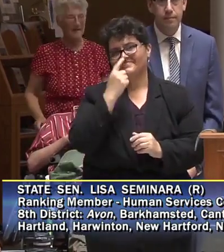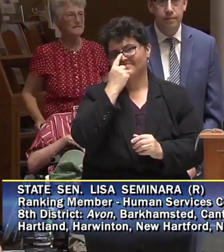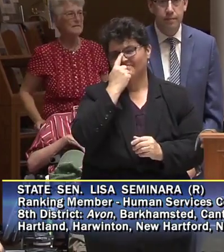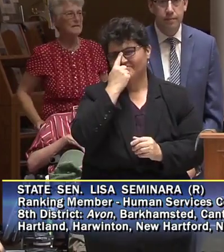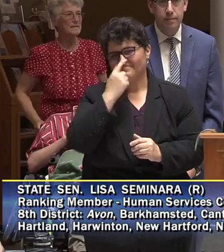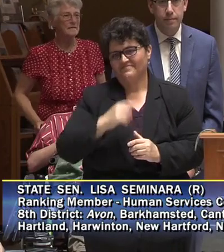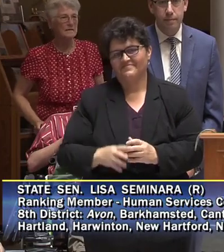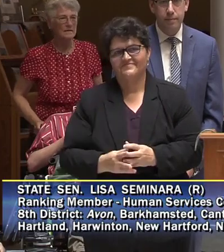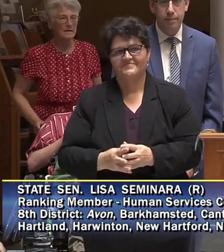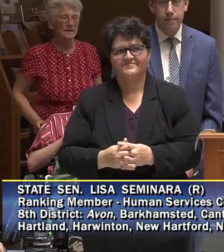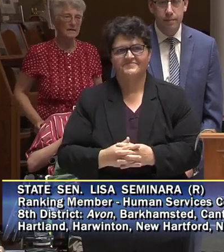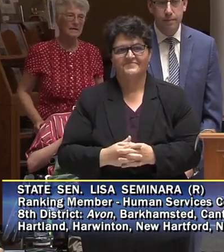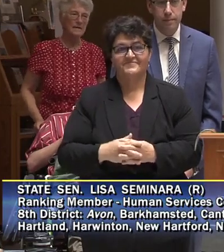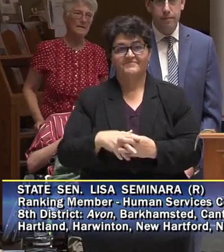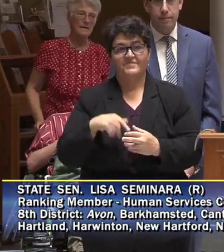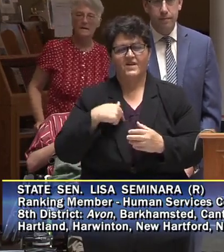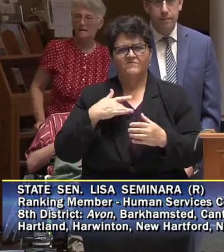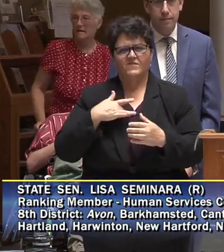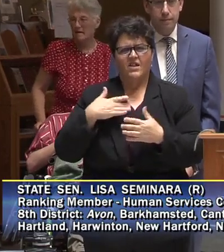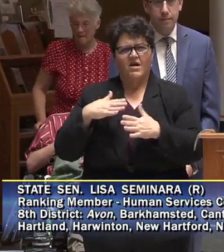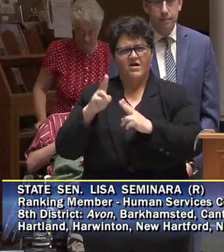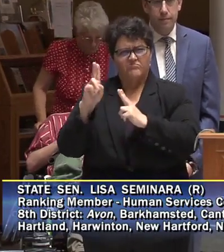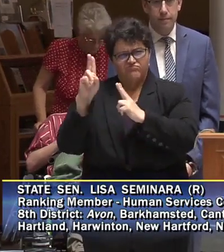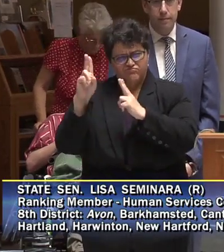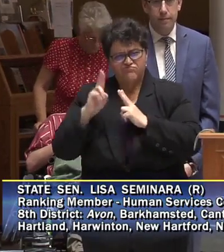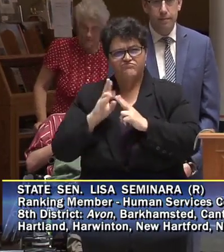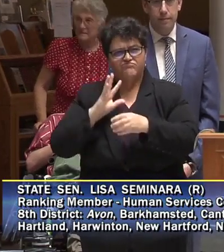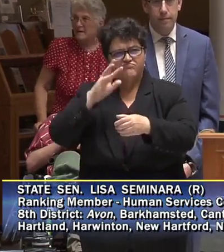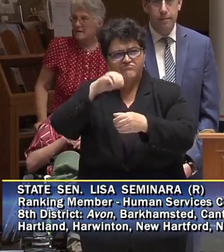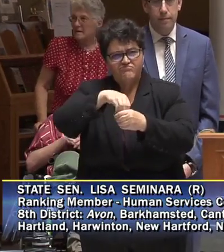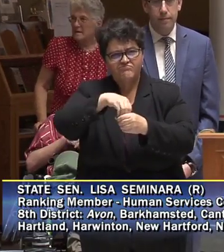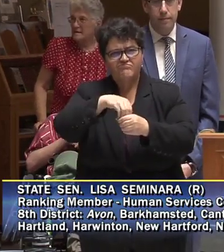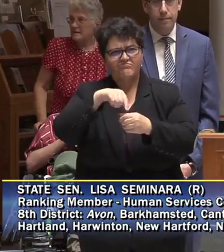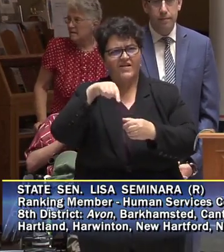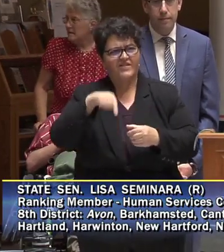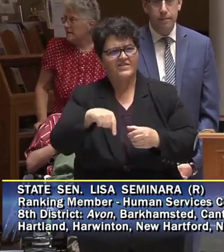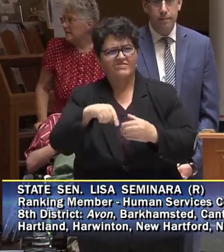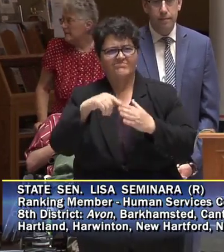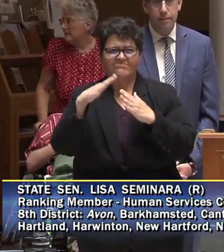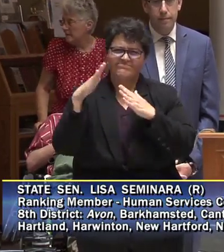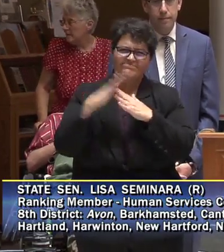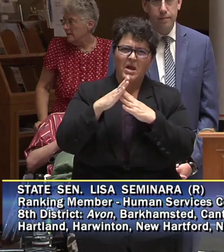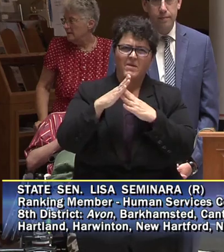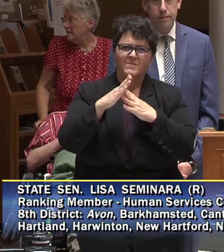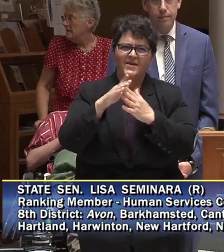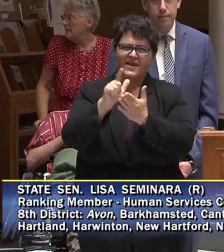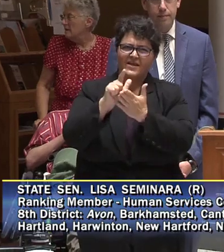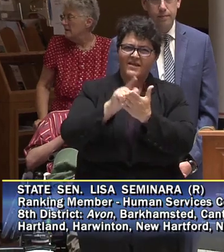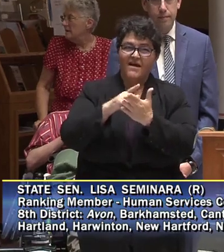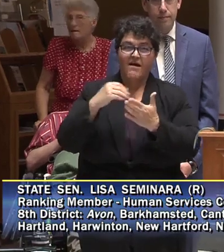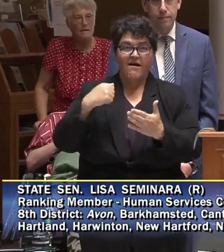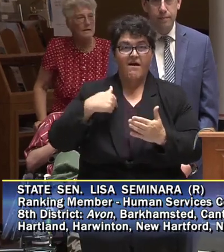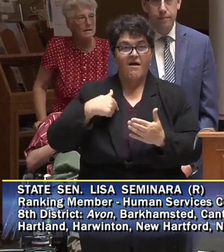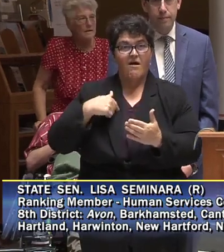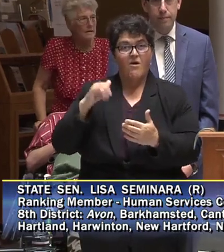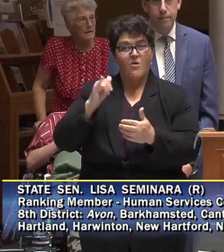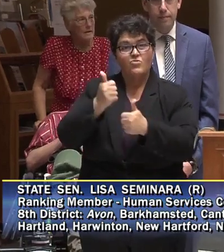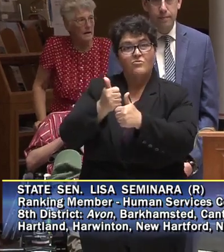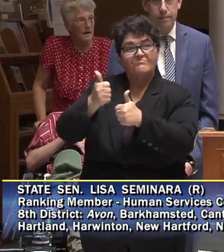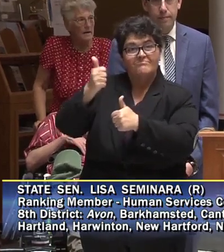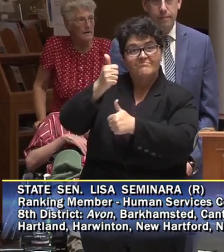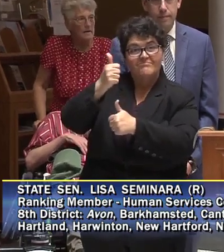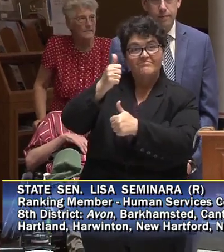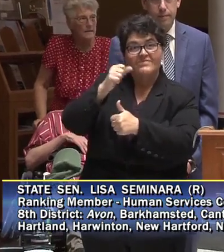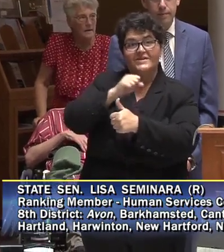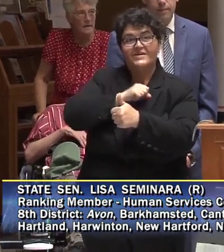I was truly honored to be a part of this landmark legislation, and as ranking senator on Human Services and a